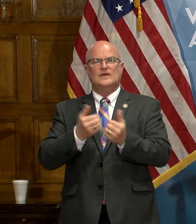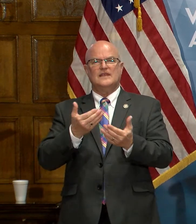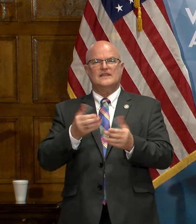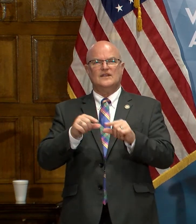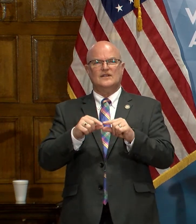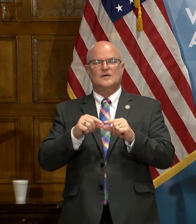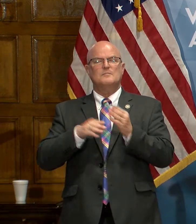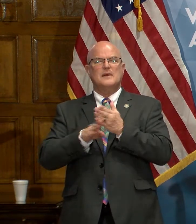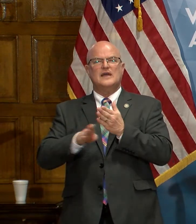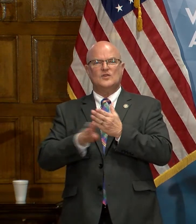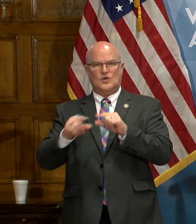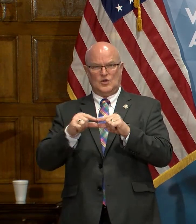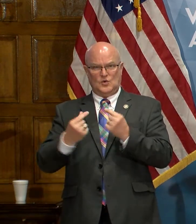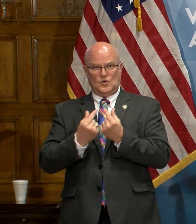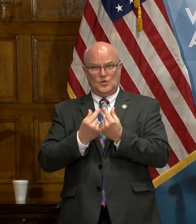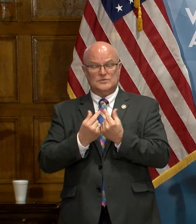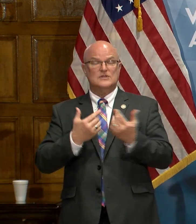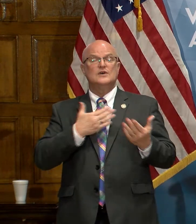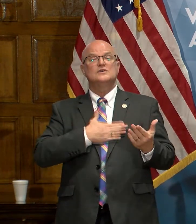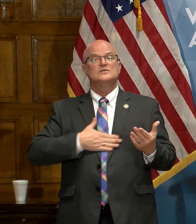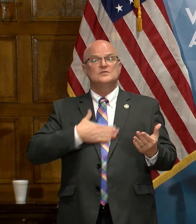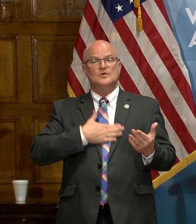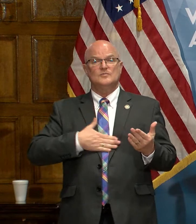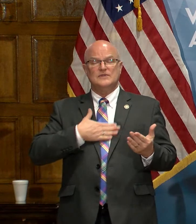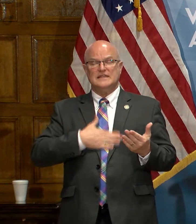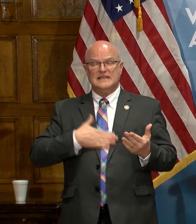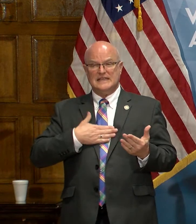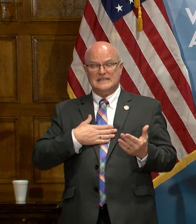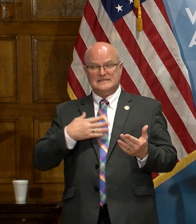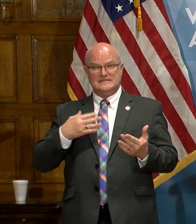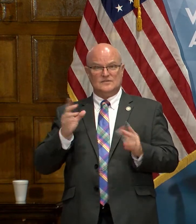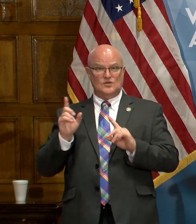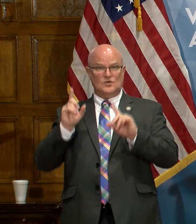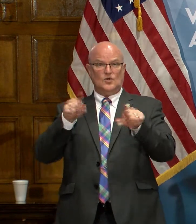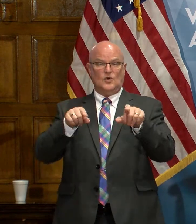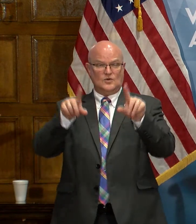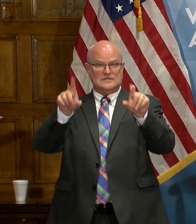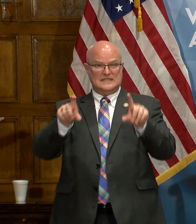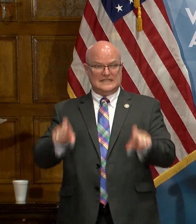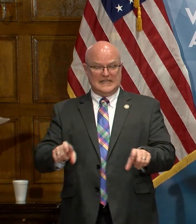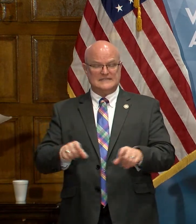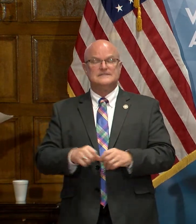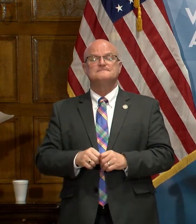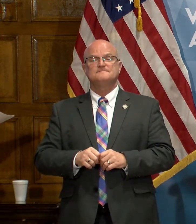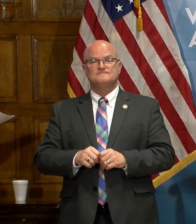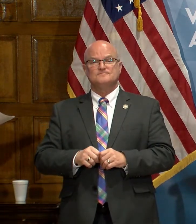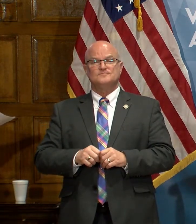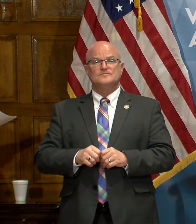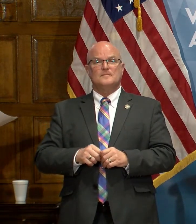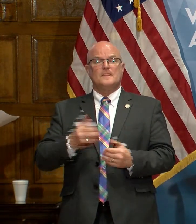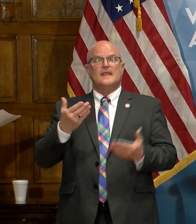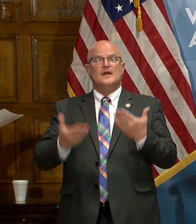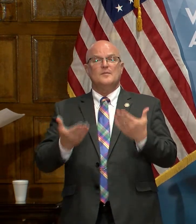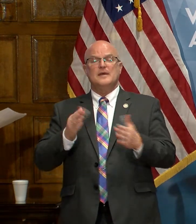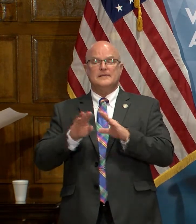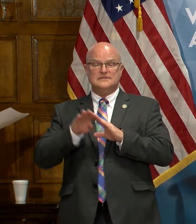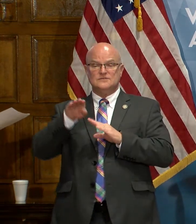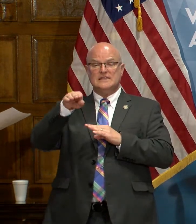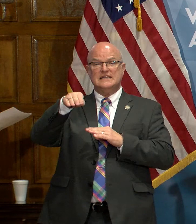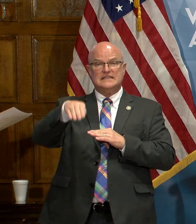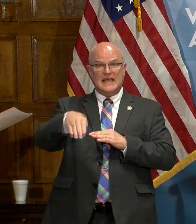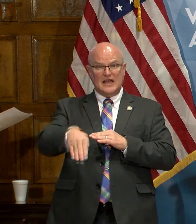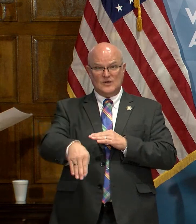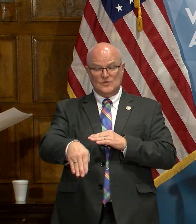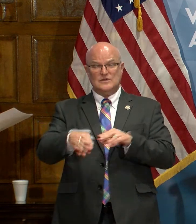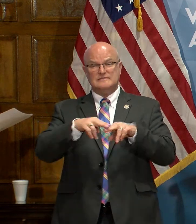minority groups. Please avail yourselves of these tests. I think that we may be trending downward